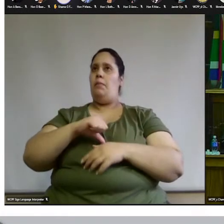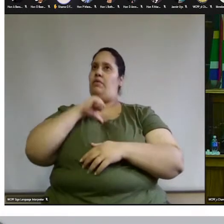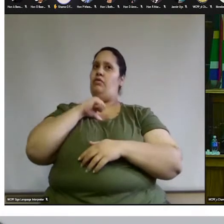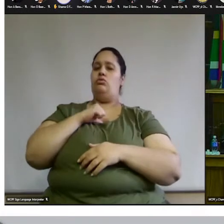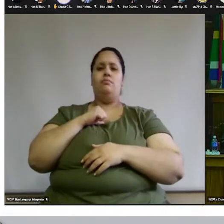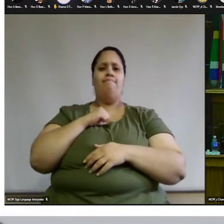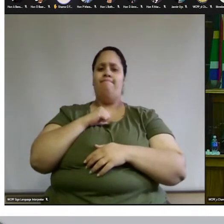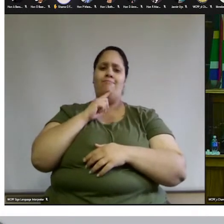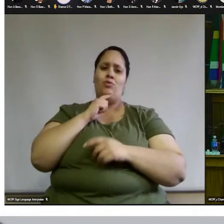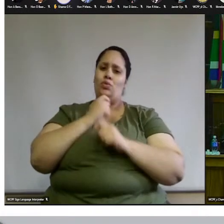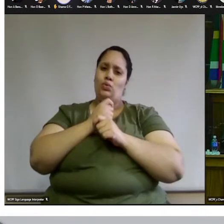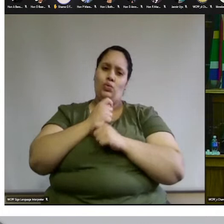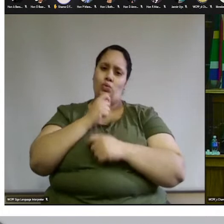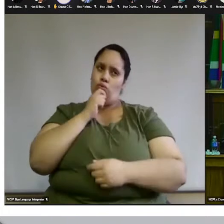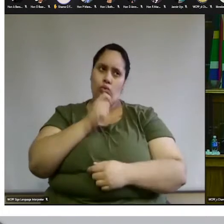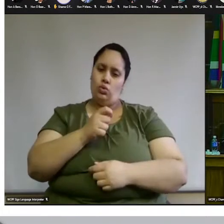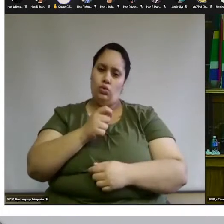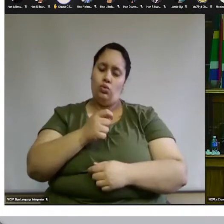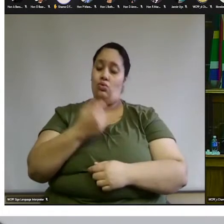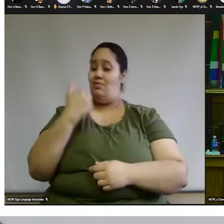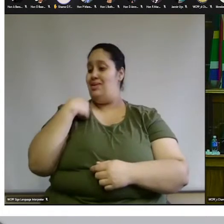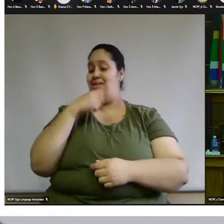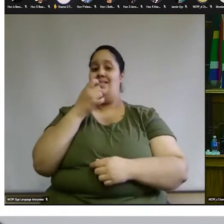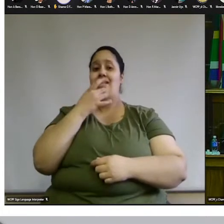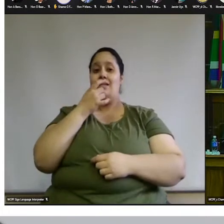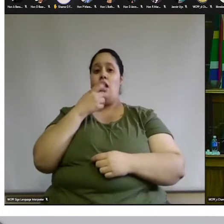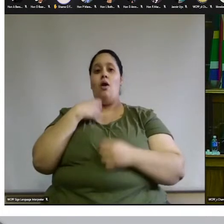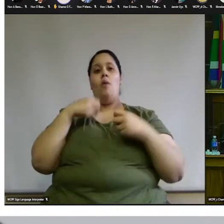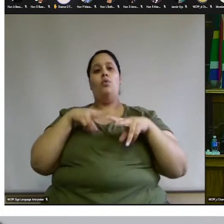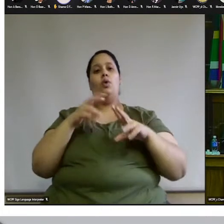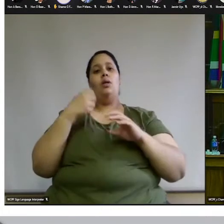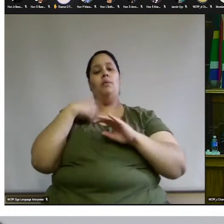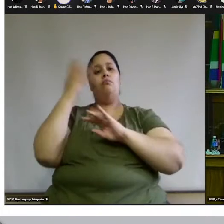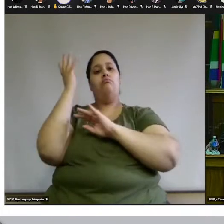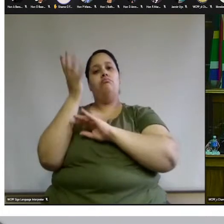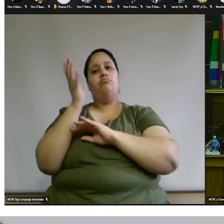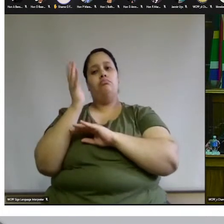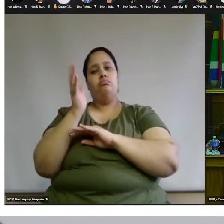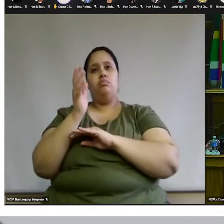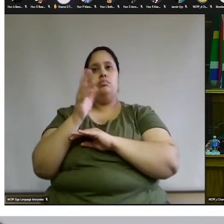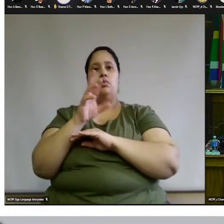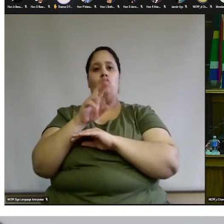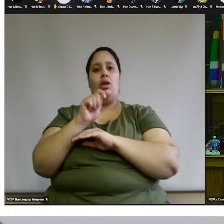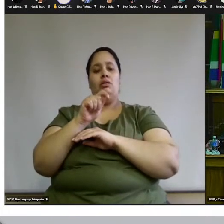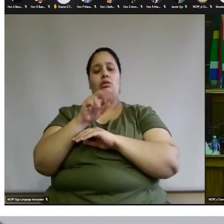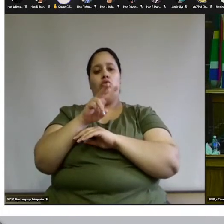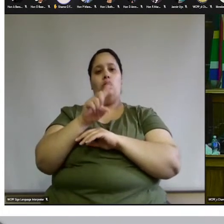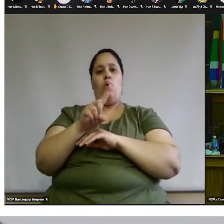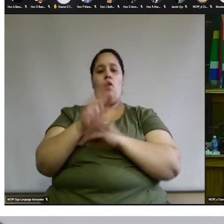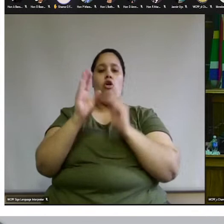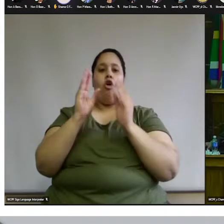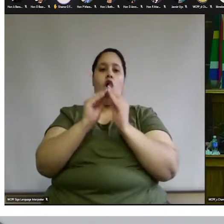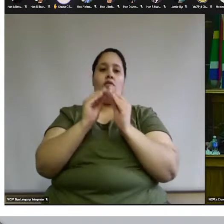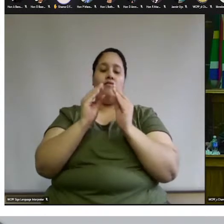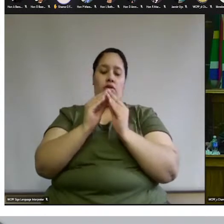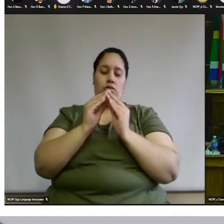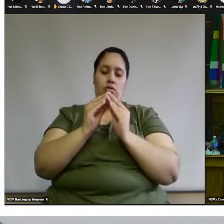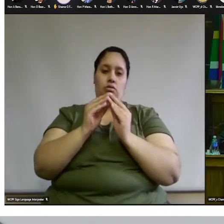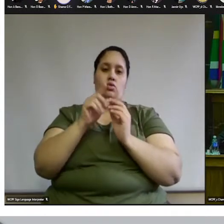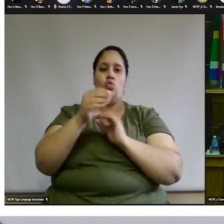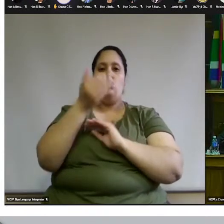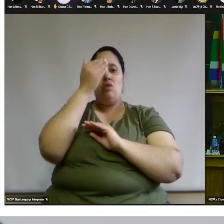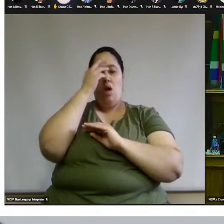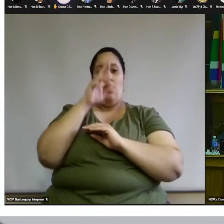on Saturday, I had the opportunity to address the RETS 21 conference. And as you may know, RETS